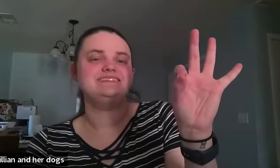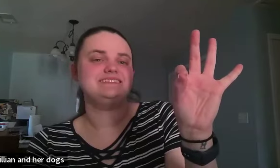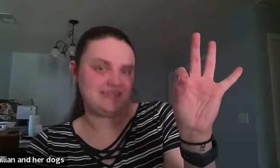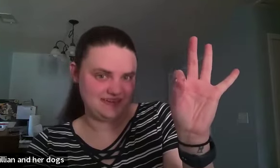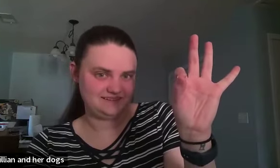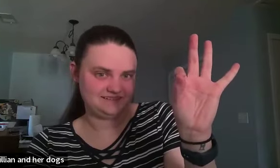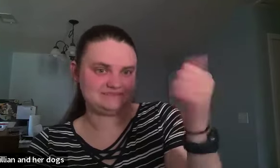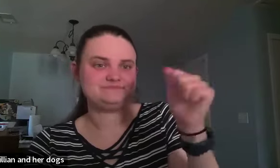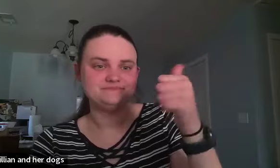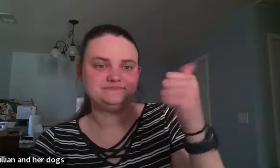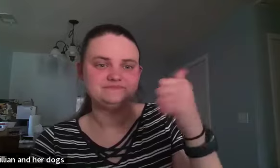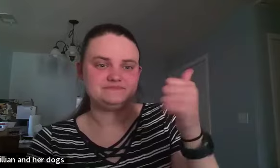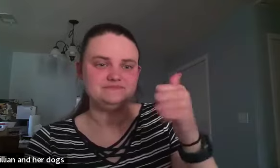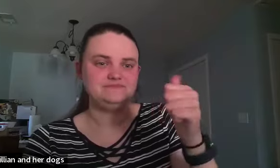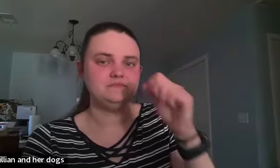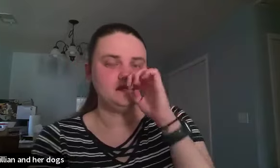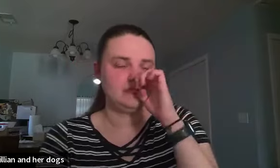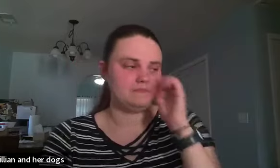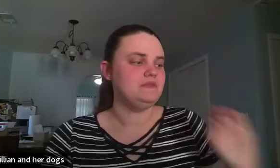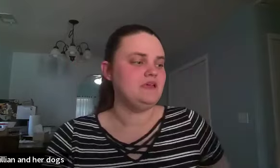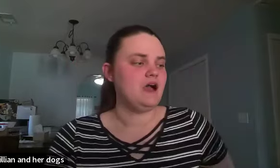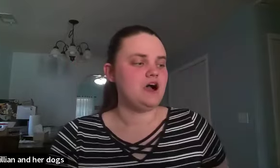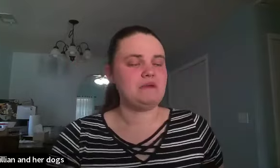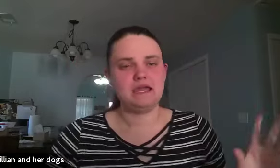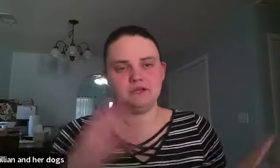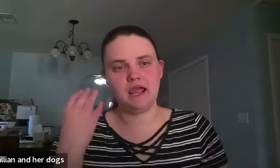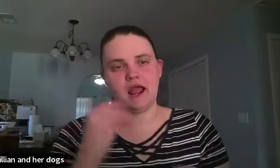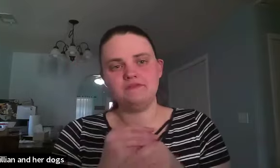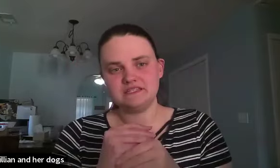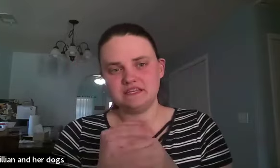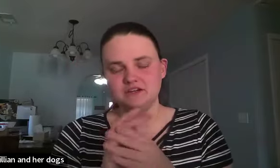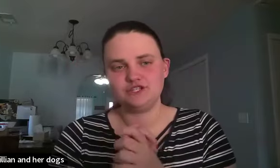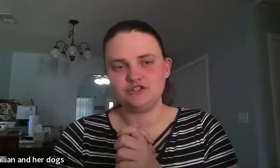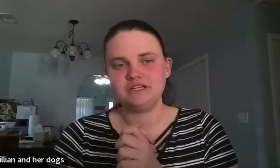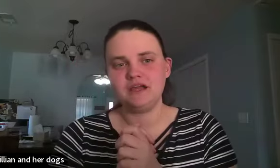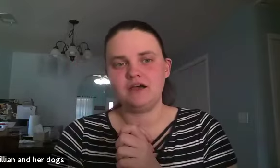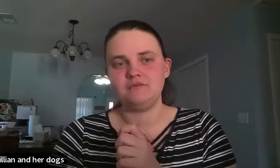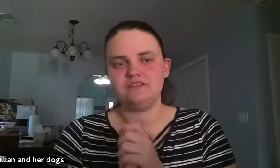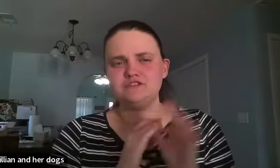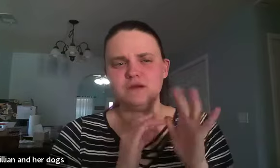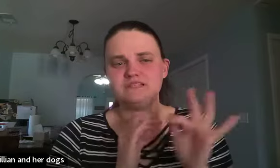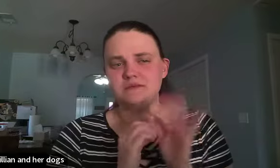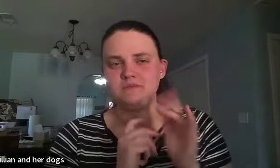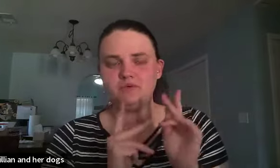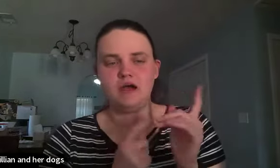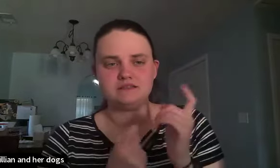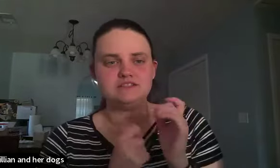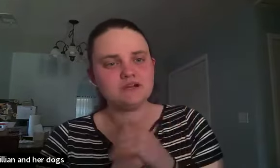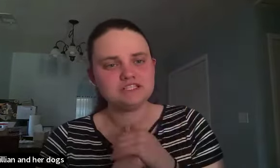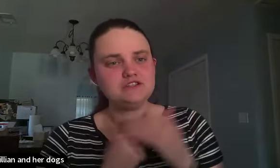and 10. Okay. I am going to add this here because usually this is around the time that people will ask this question.